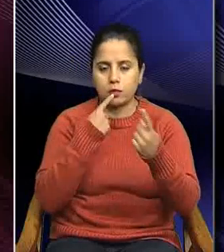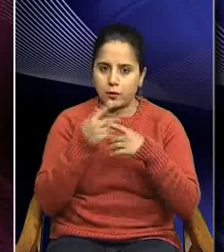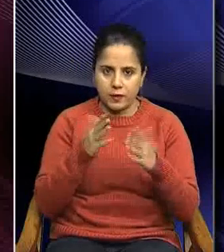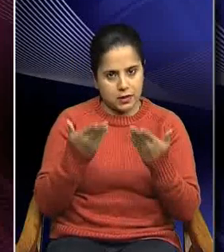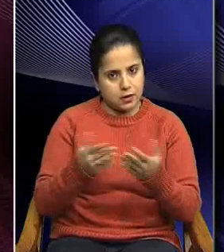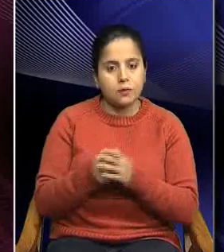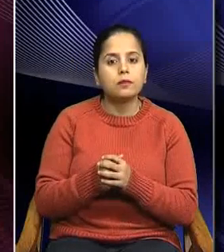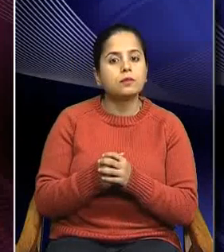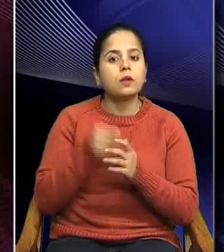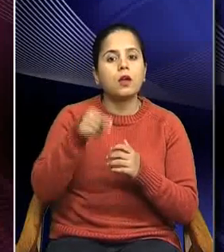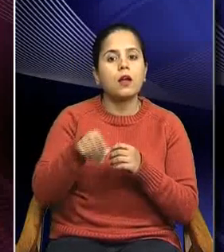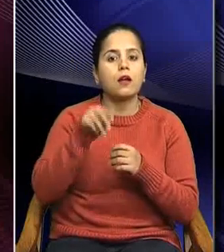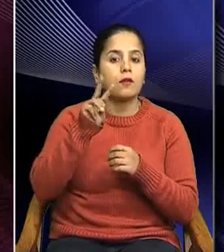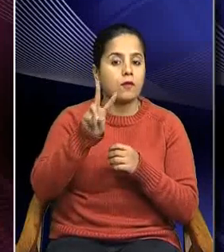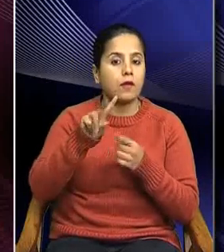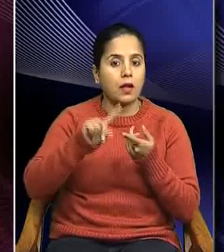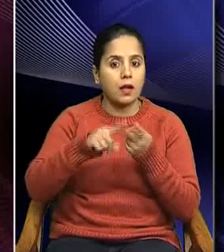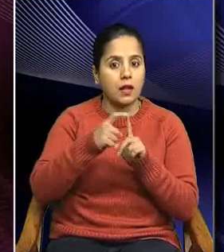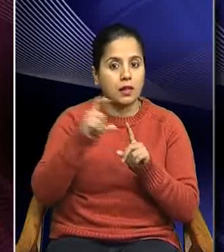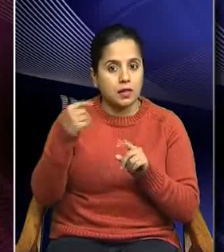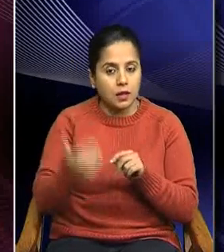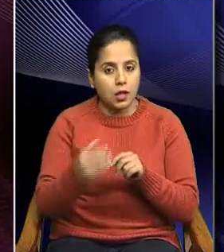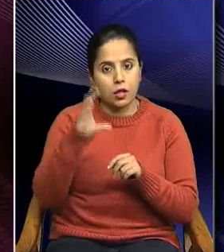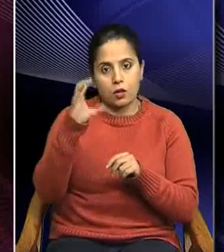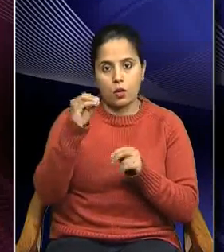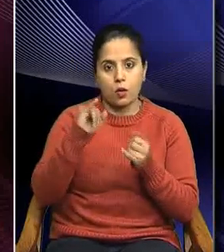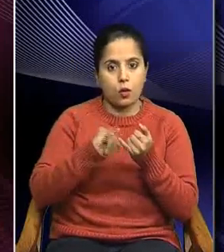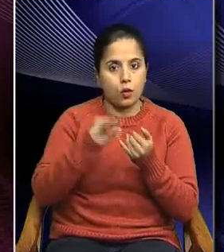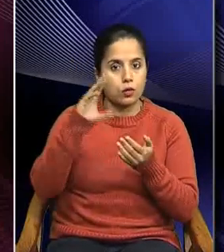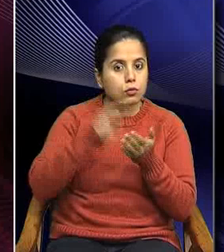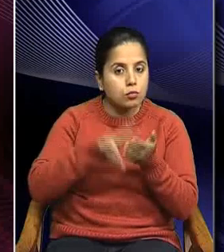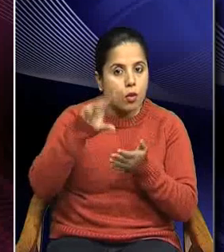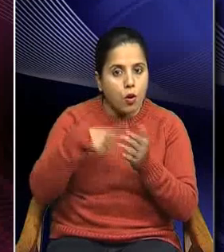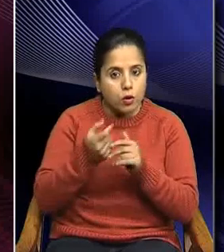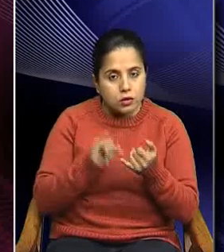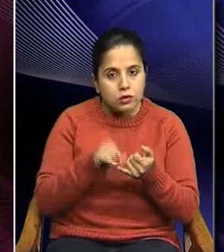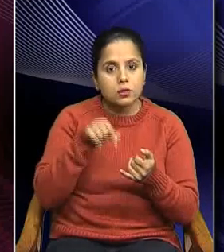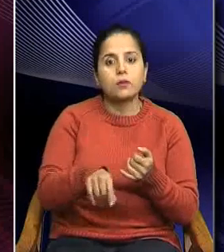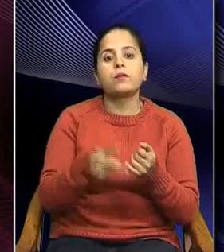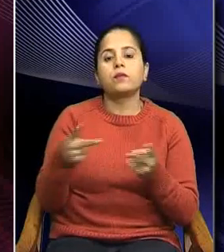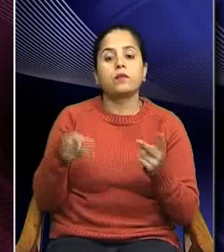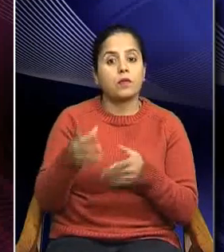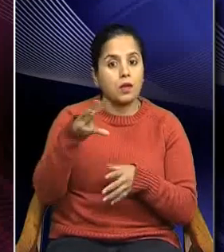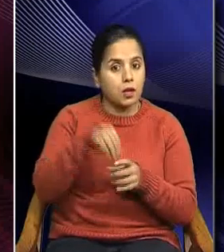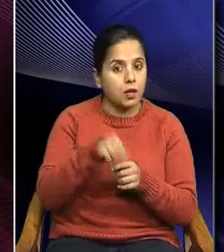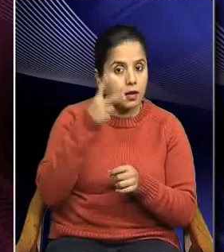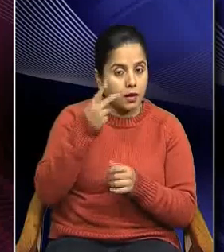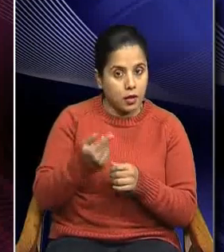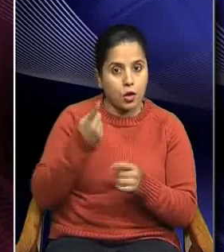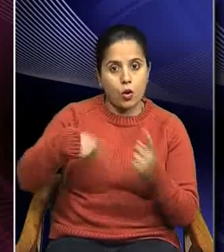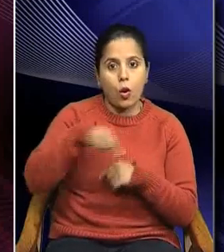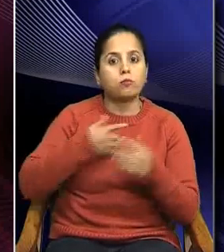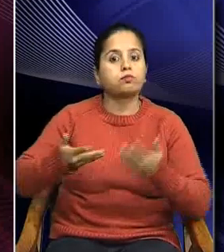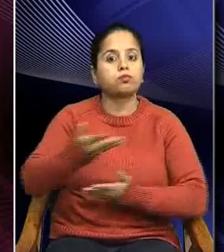about Vedic cosmogony, the meaning of cosmogony and so forth. In this part of our